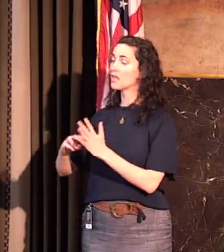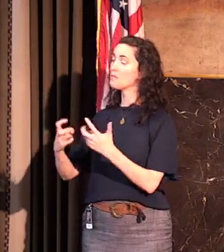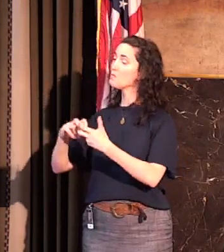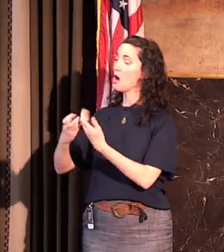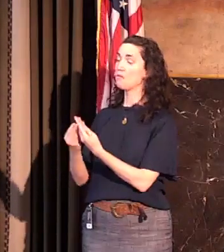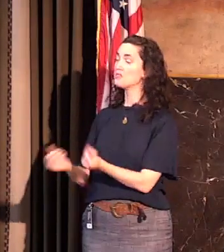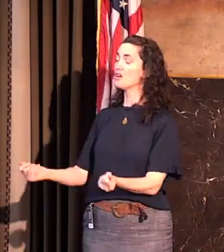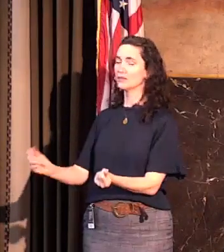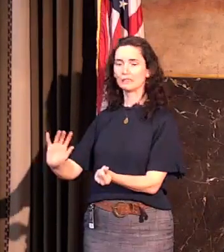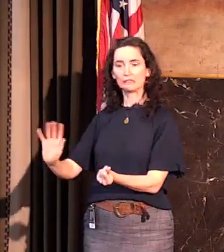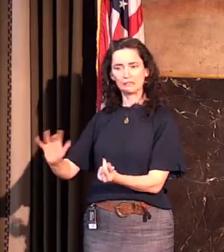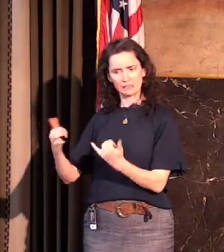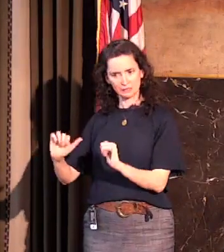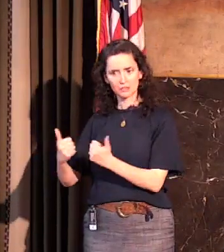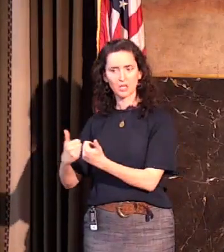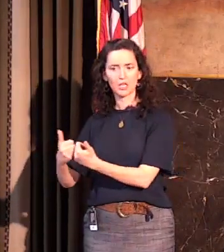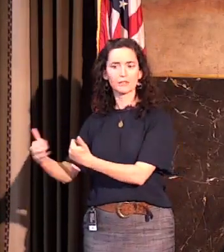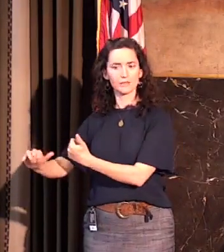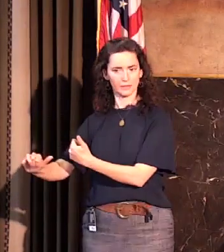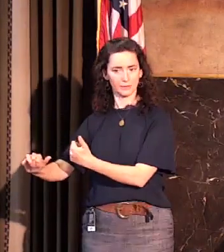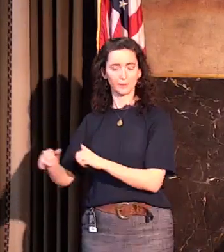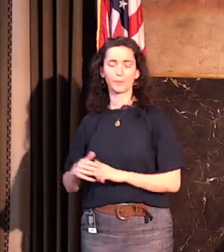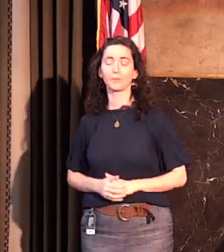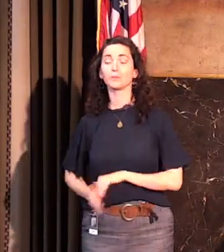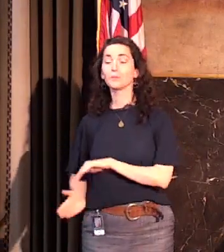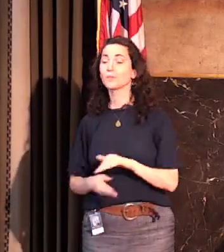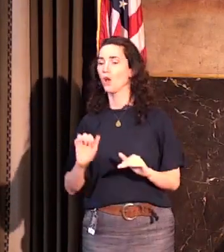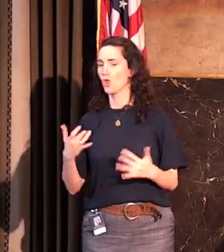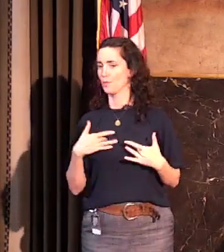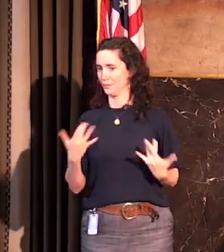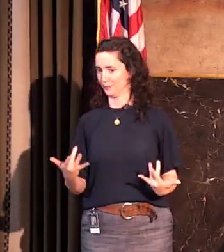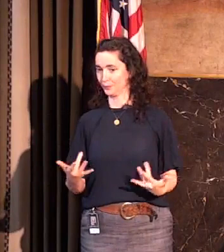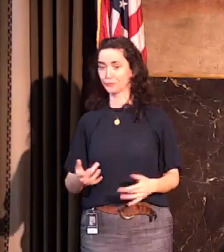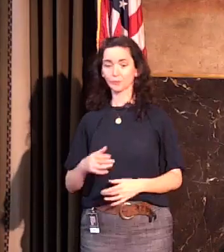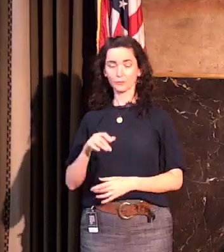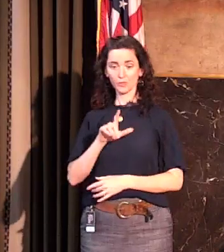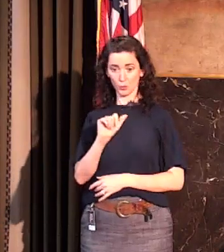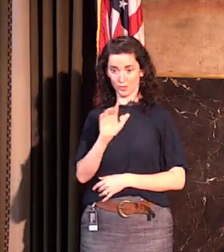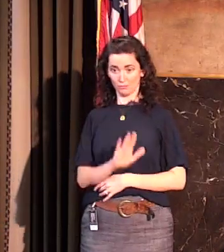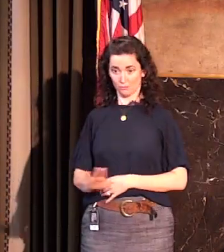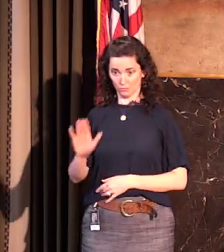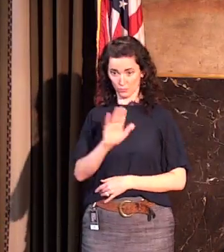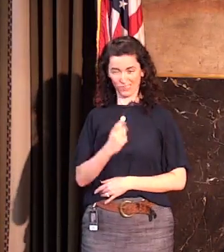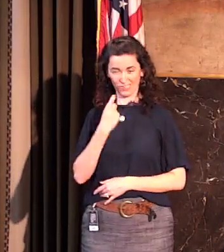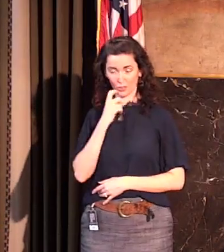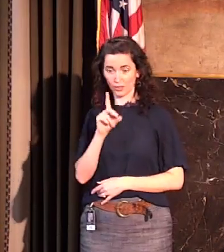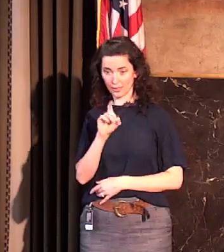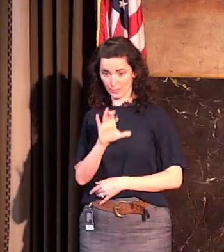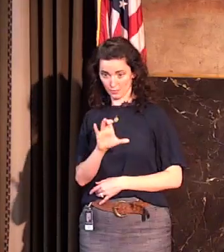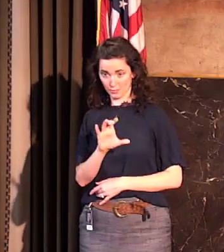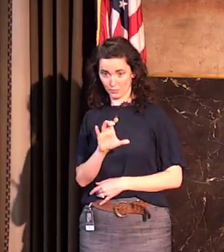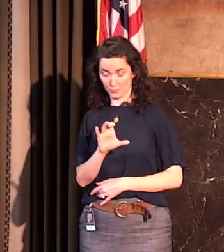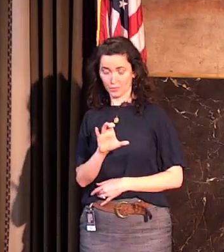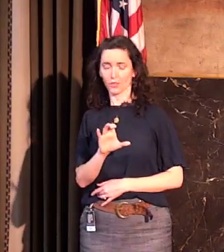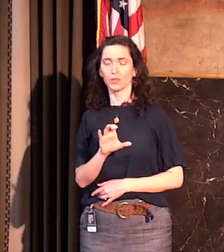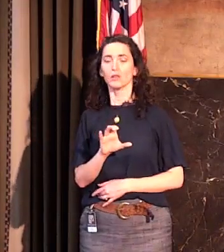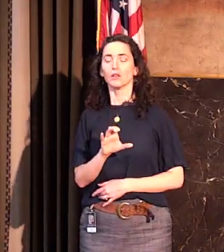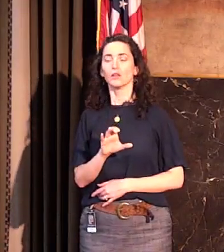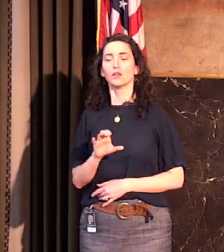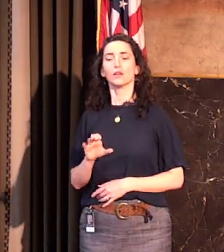having today. Other good news, in December in Louisiana, almost 80,000